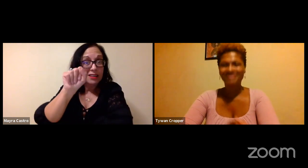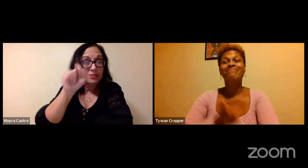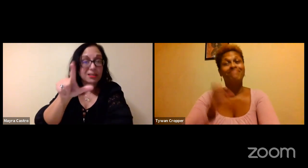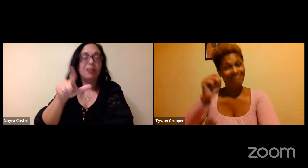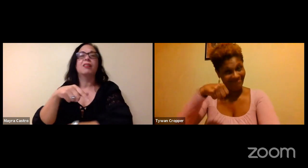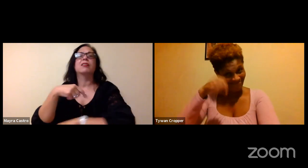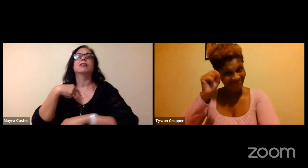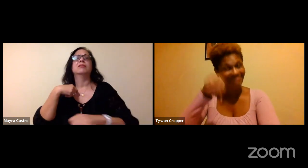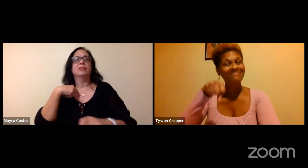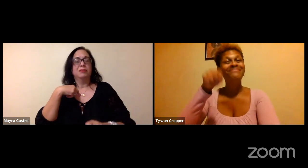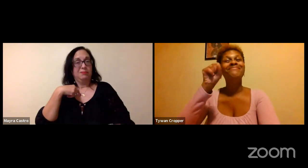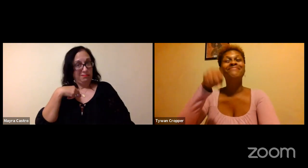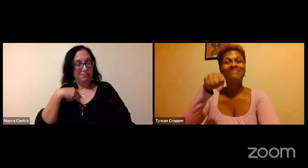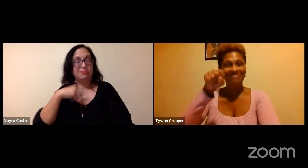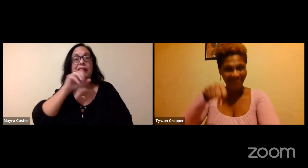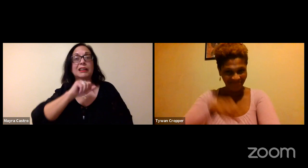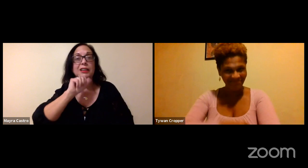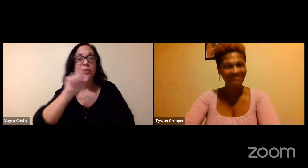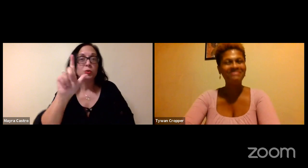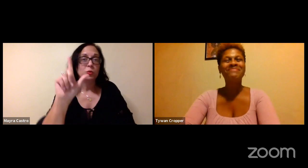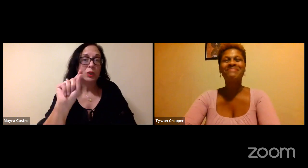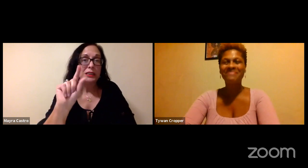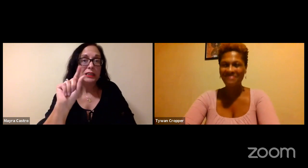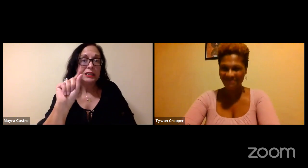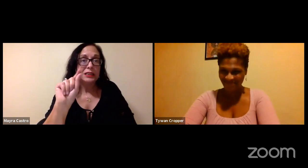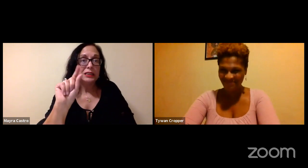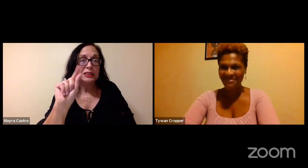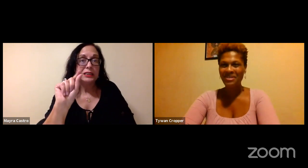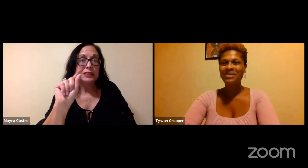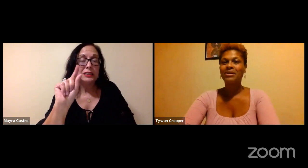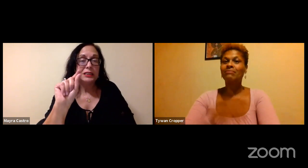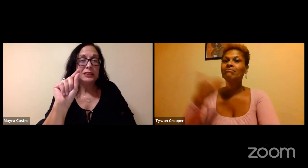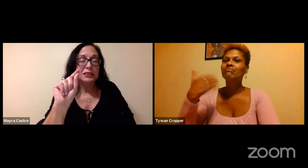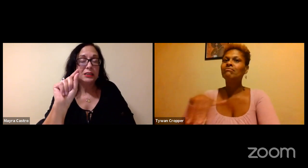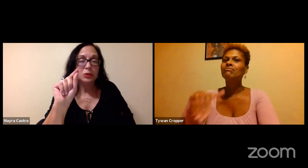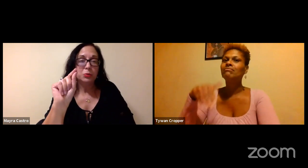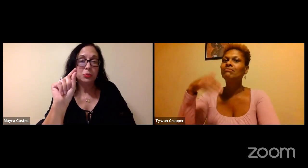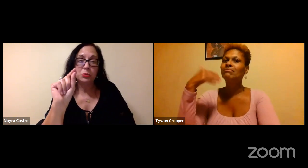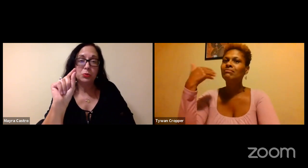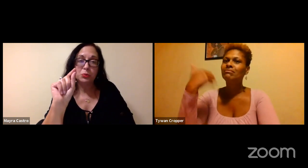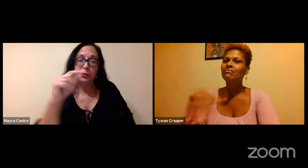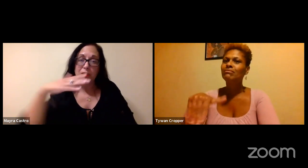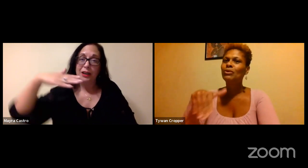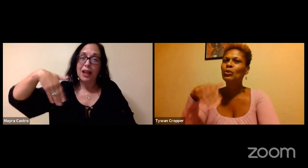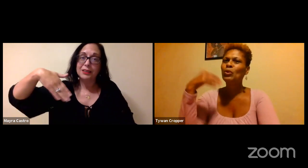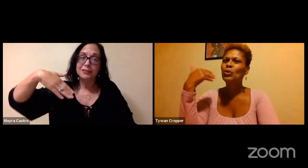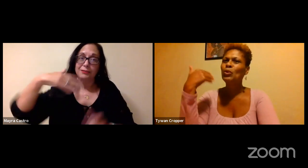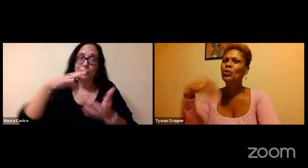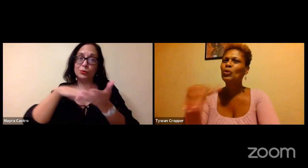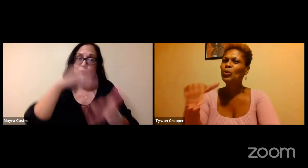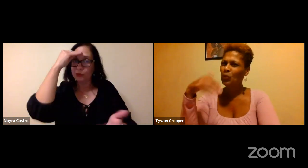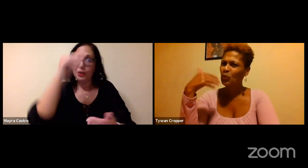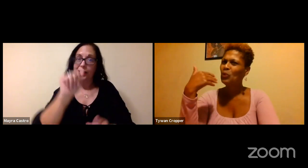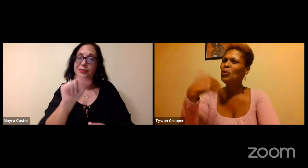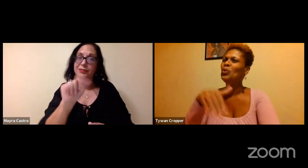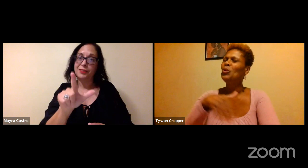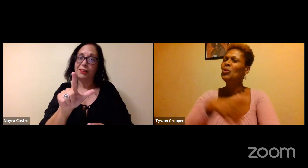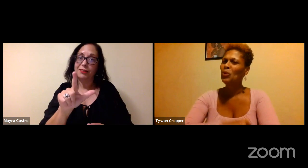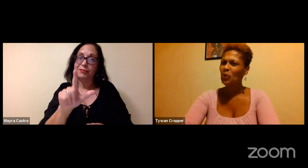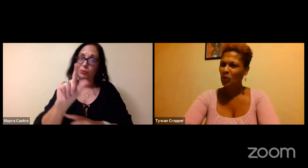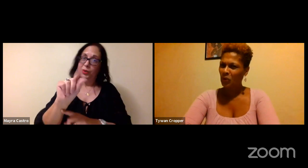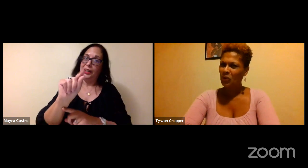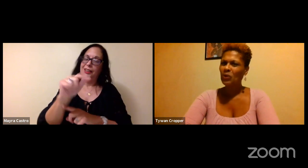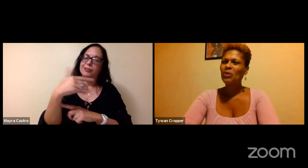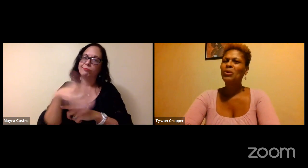don't know, learn American Sign Language. Because now we're talking about, I'm almost 20. I was a